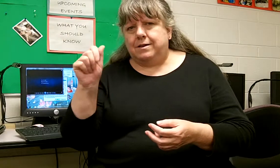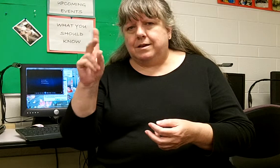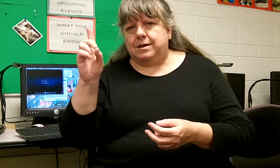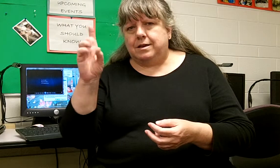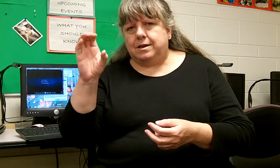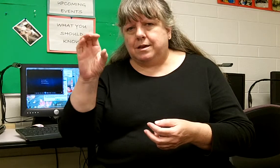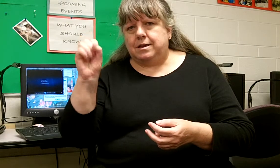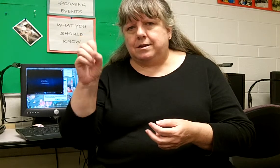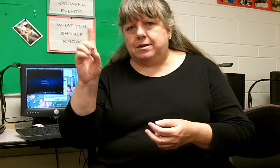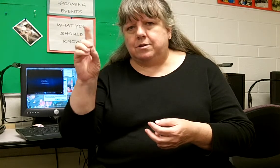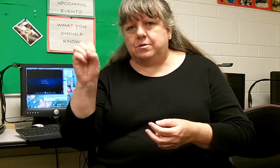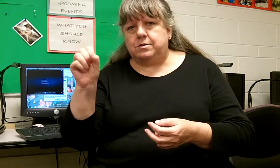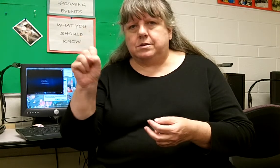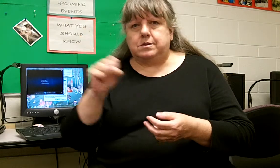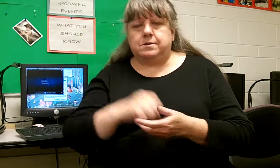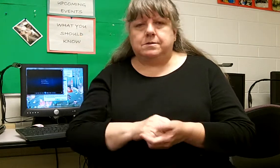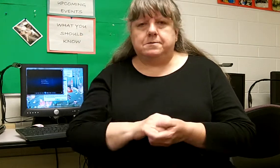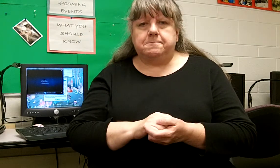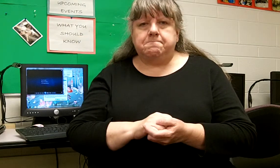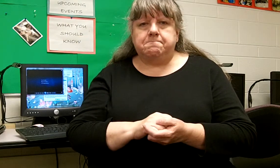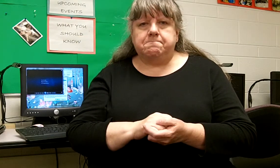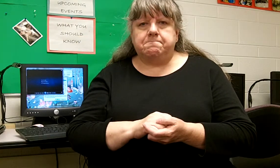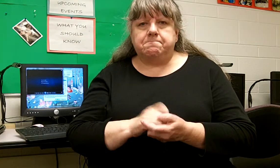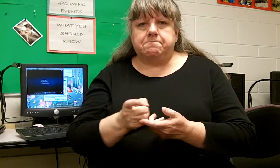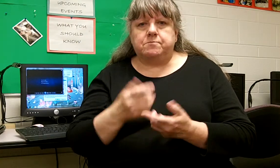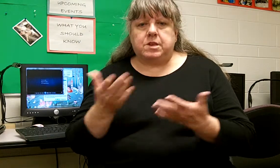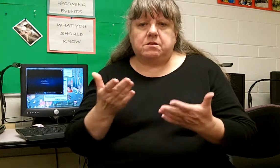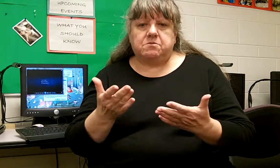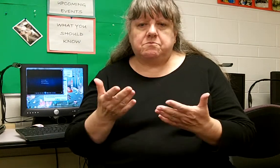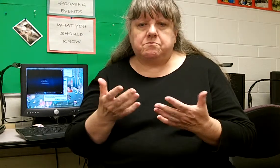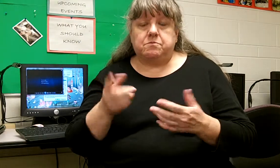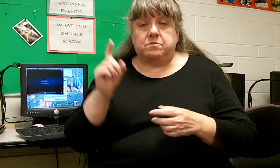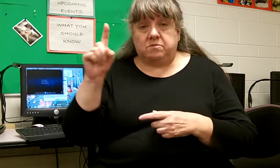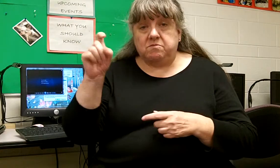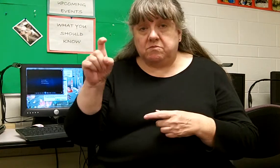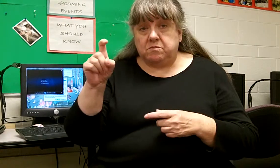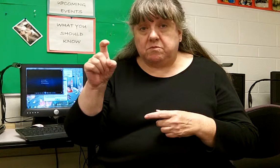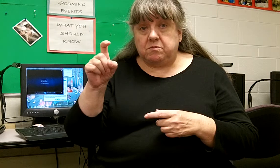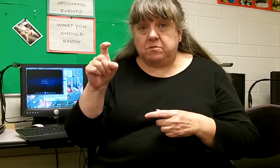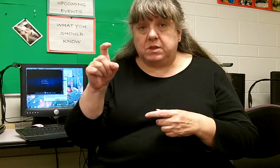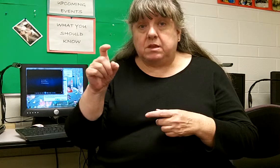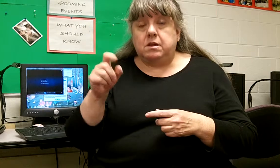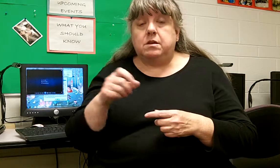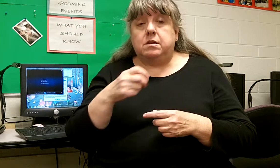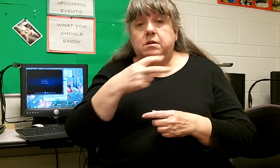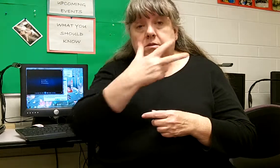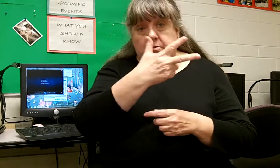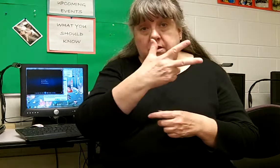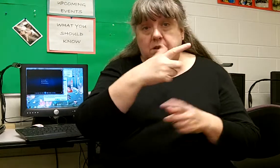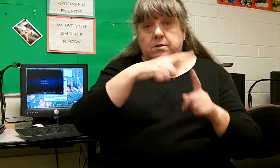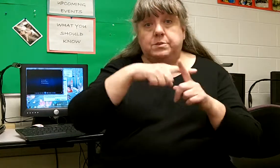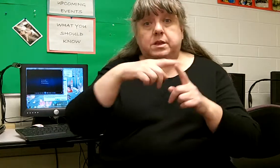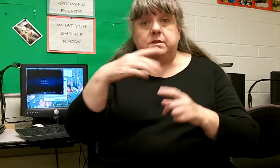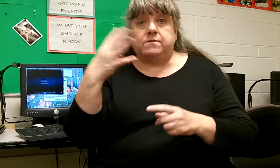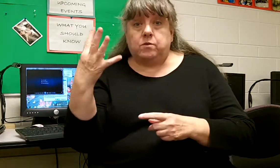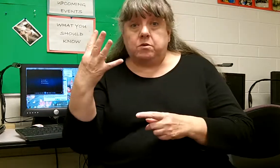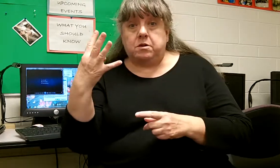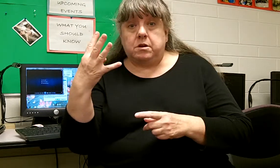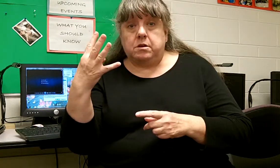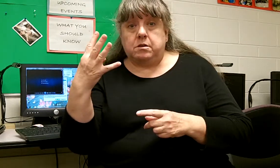3 plus 4? This is, I think, a more difficult problem. Well, let's stick with the avocados. And in